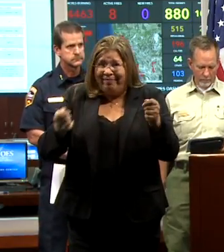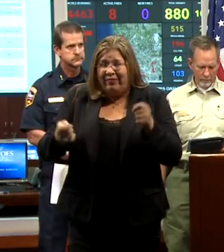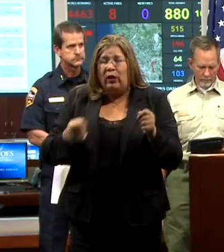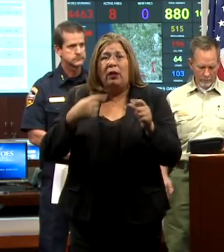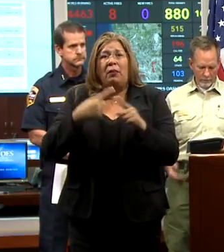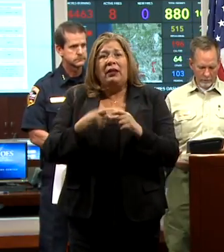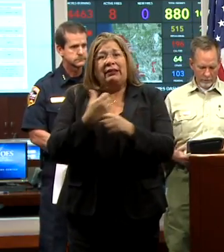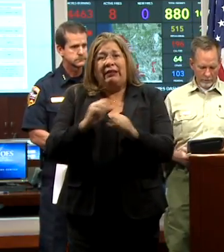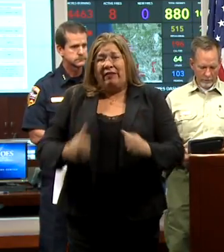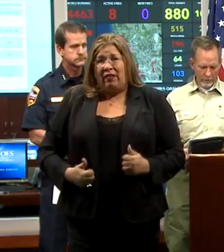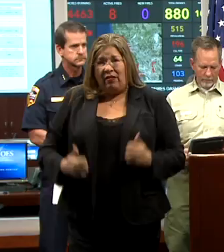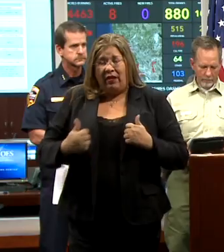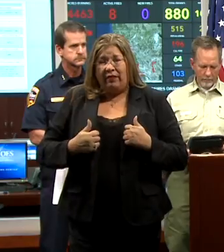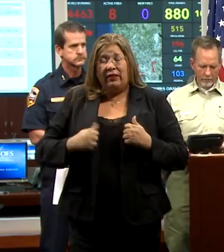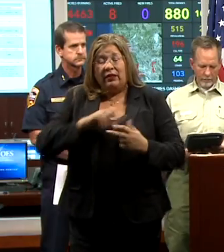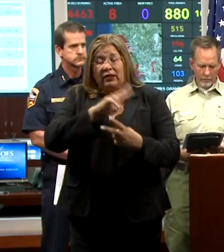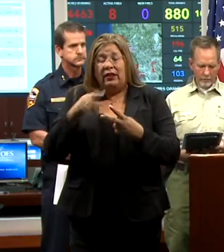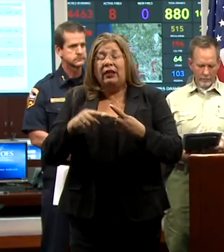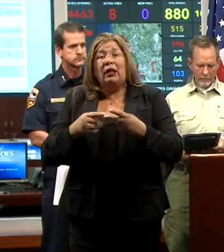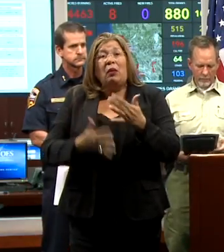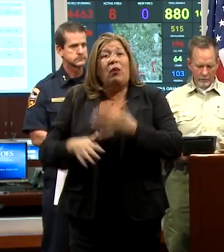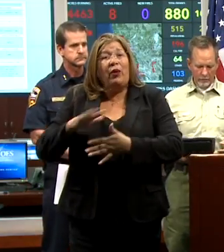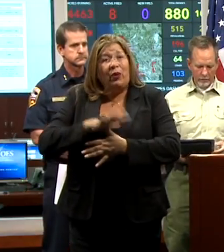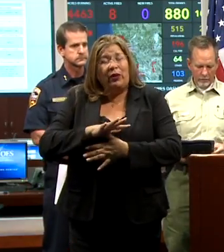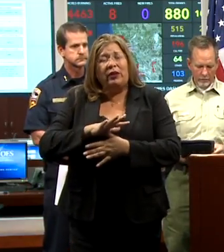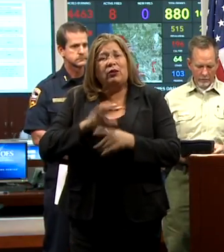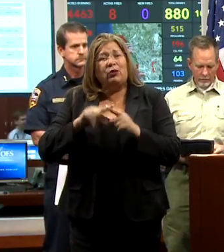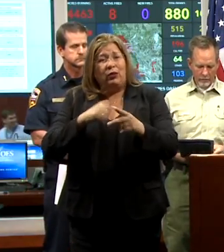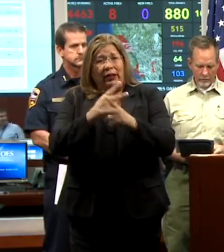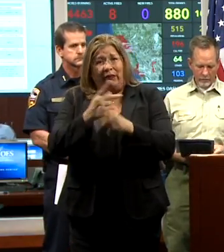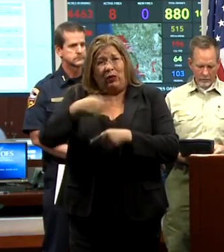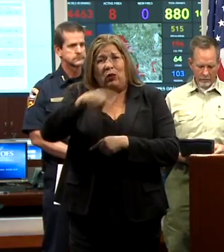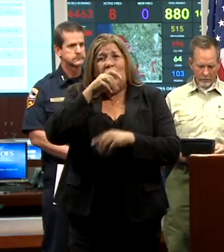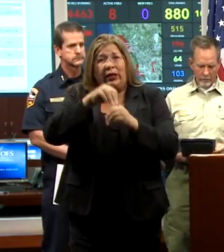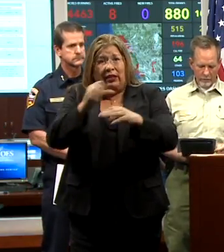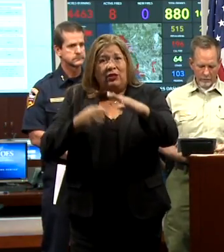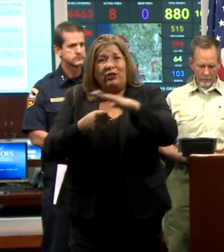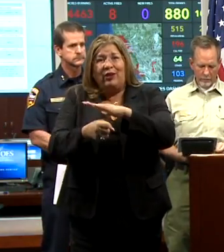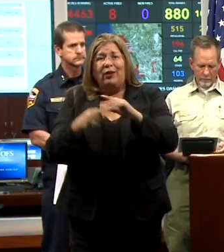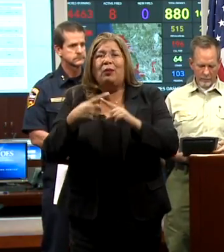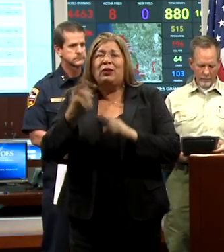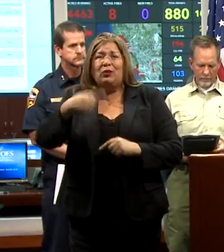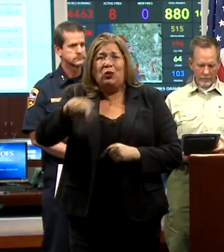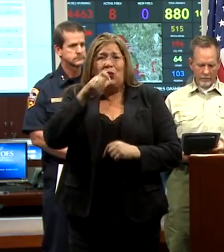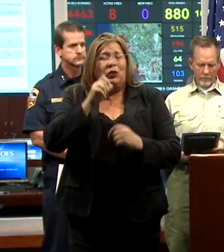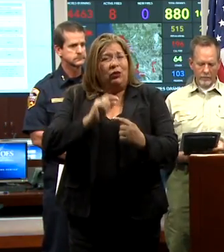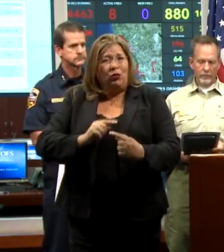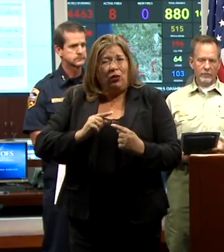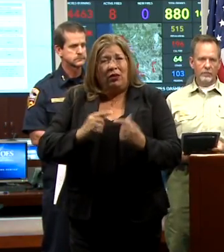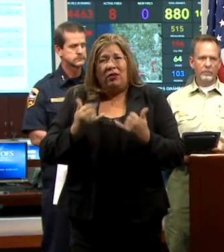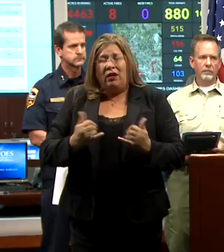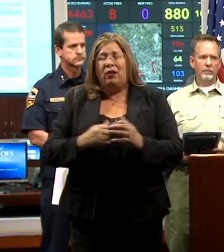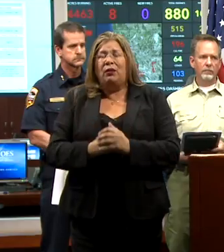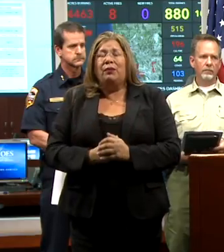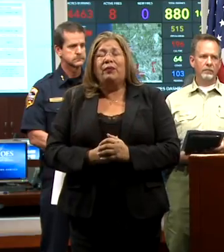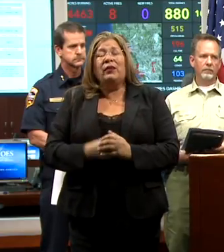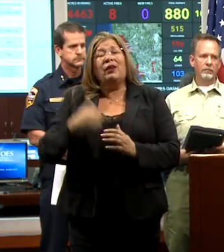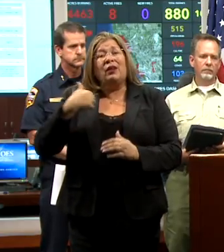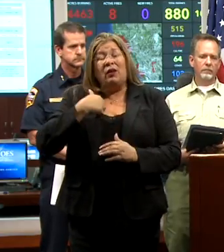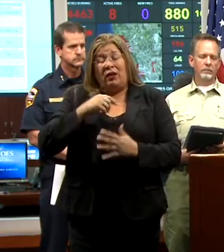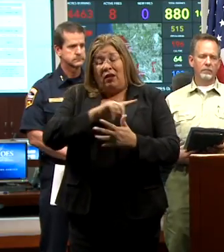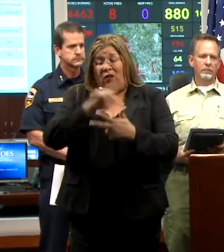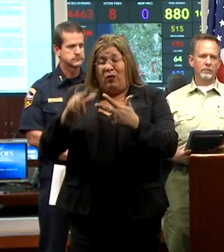taking care of those in our shelters and those who are struggling. And our third priority is working behind the scenes for the long-term